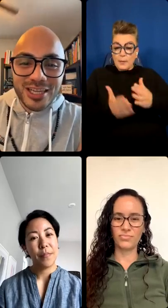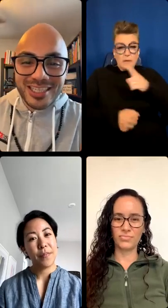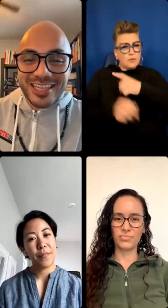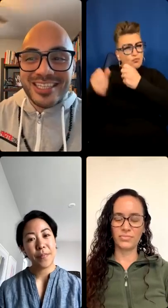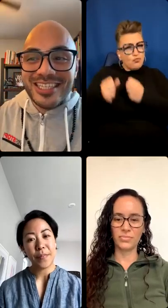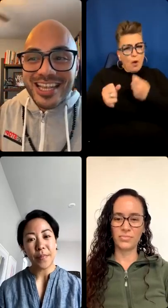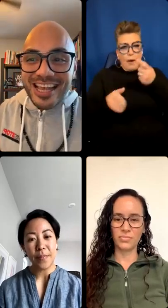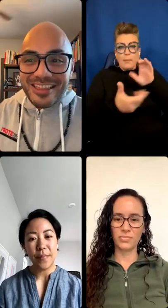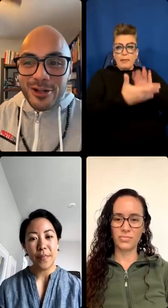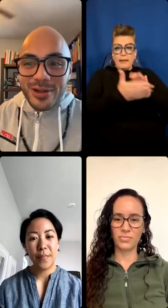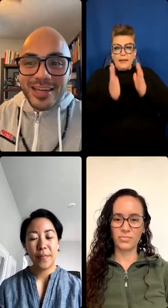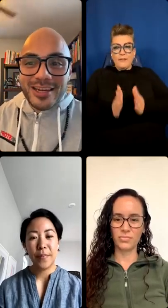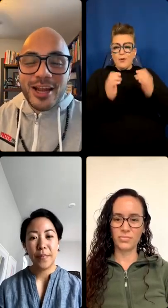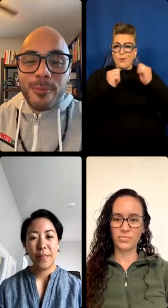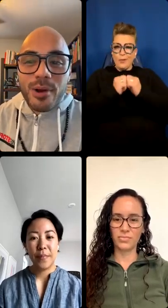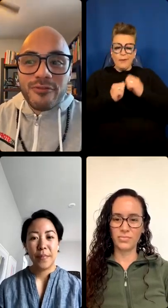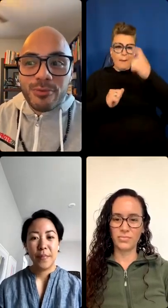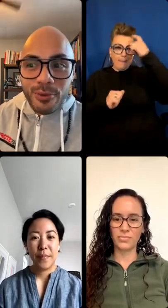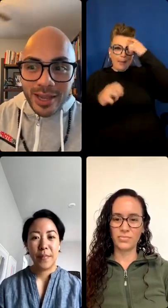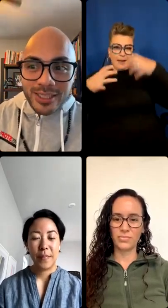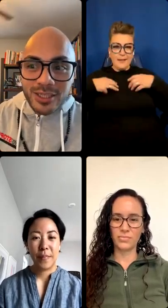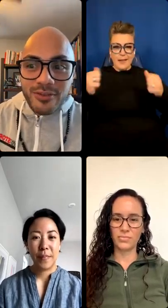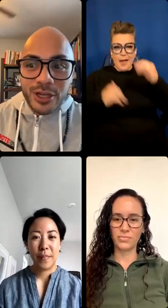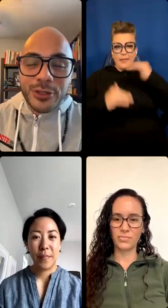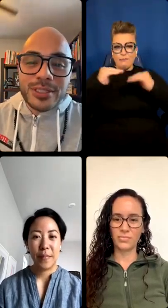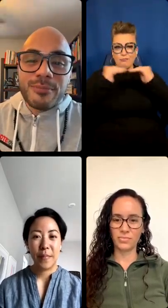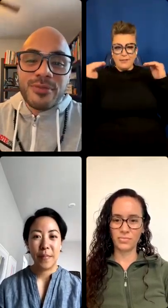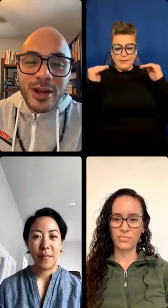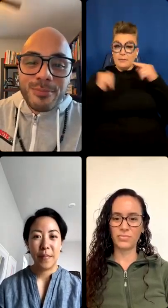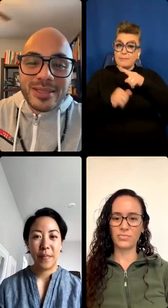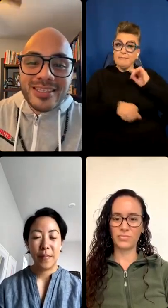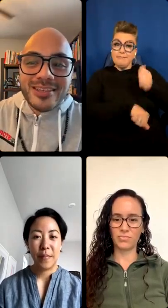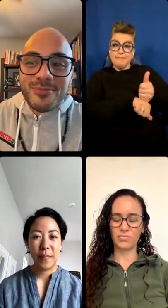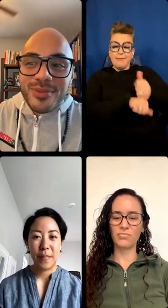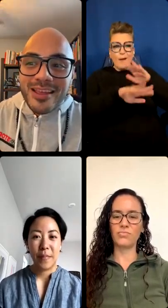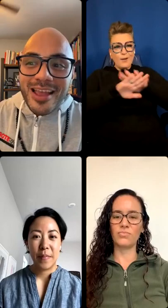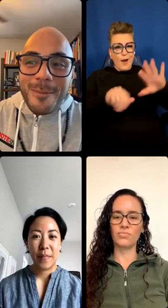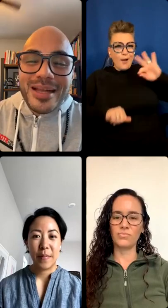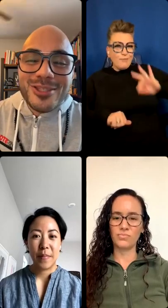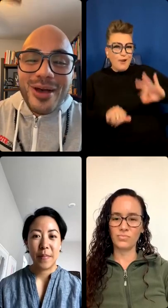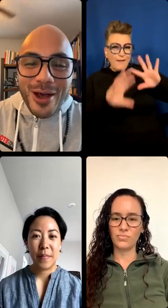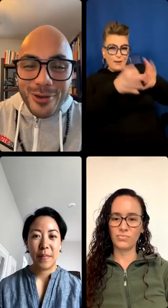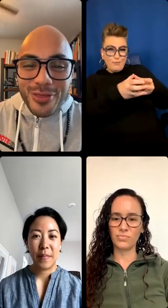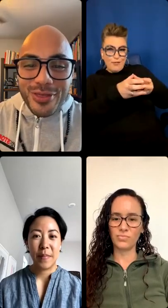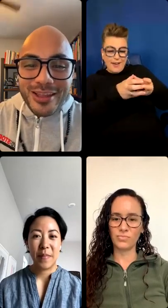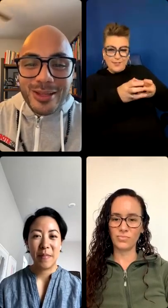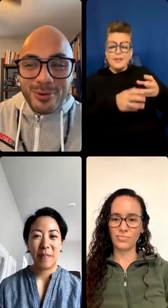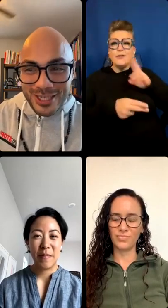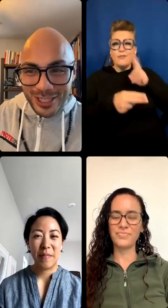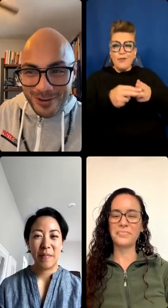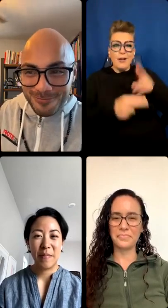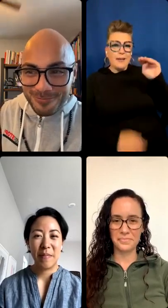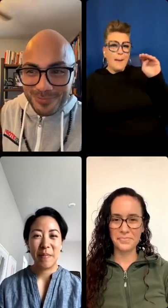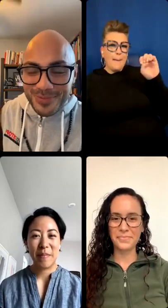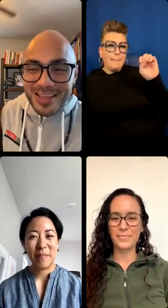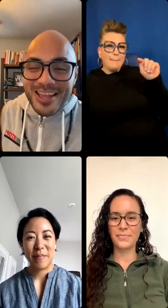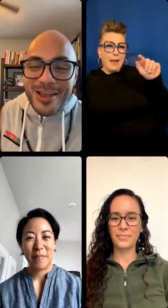health justice, they created a nonprofit branch of Inclusive Therapists, Mental Health